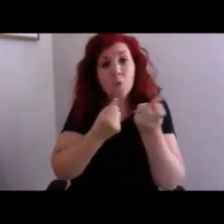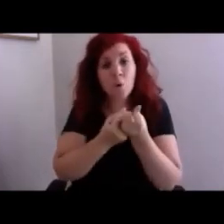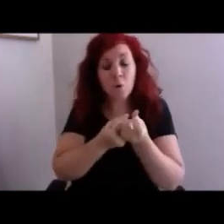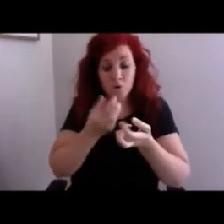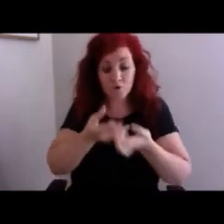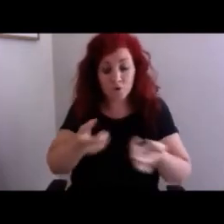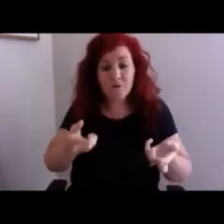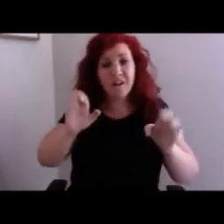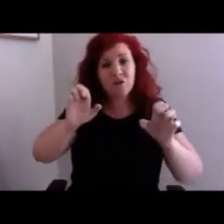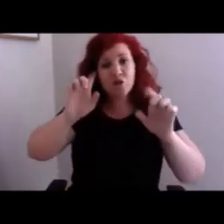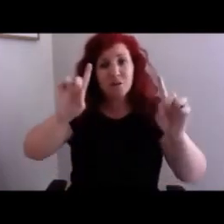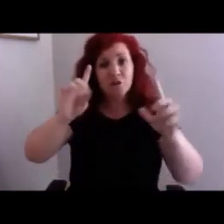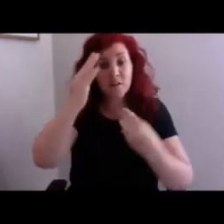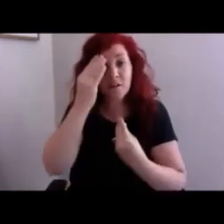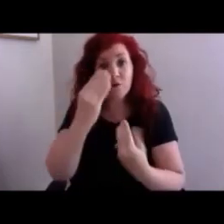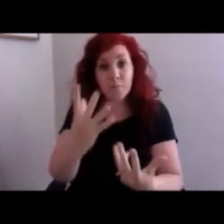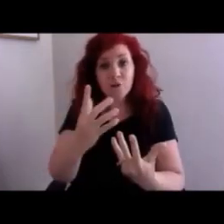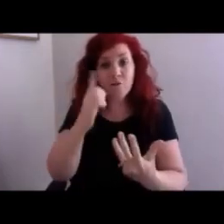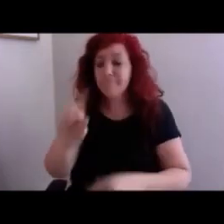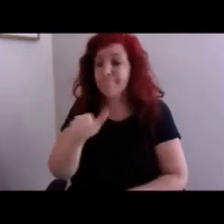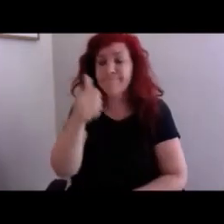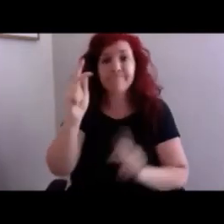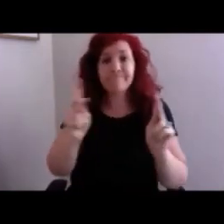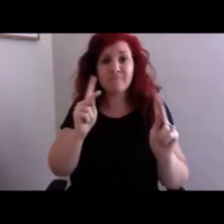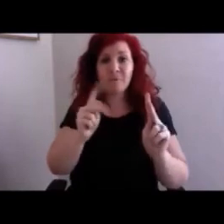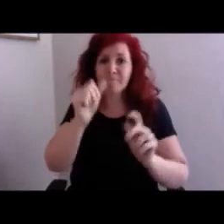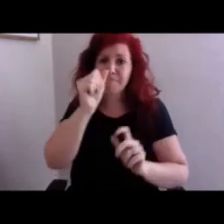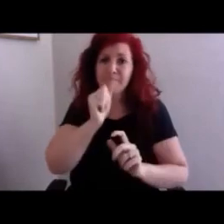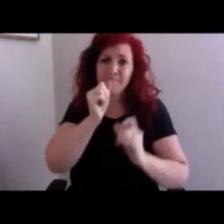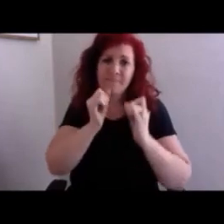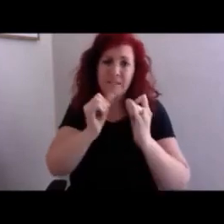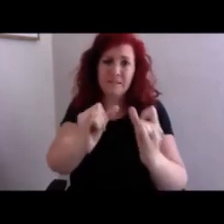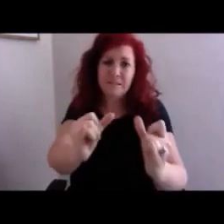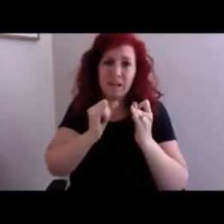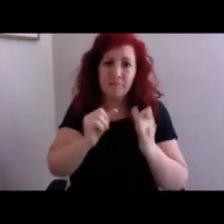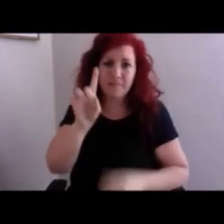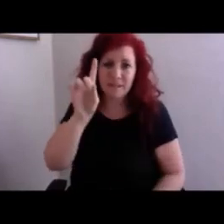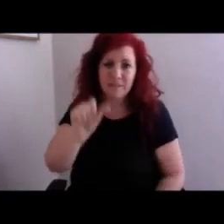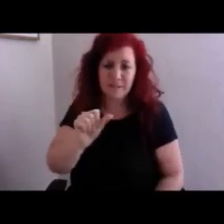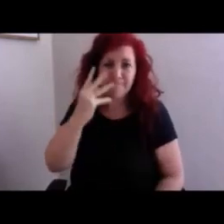education, and information to others who are coping with this disability.